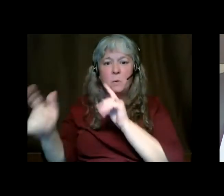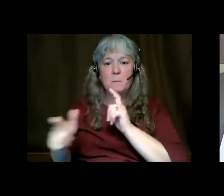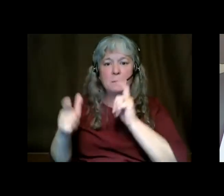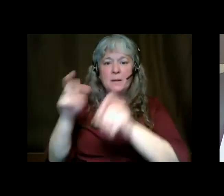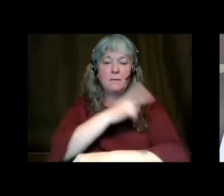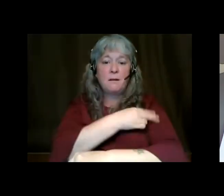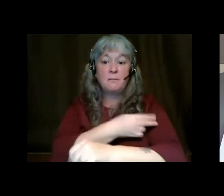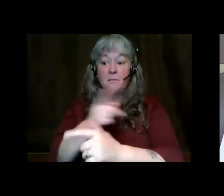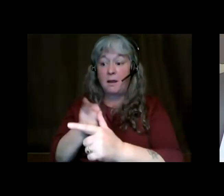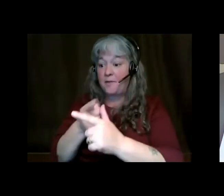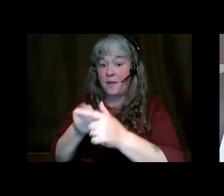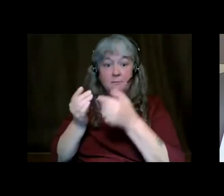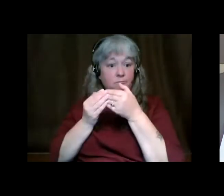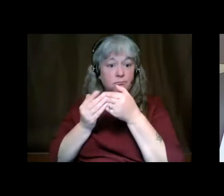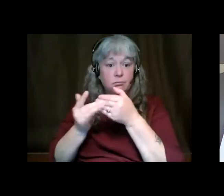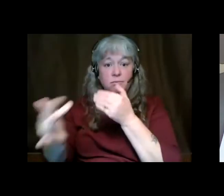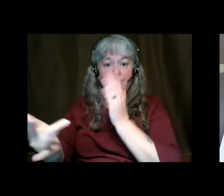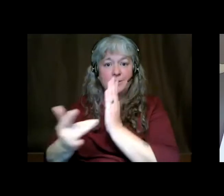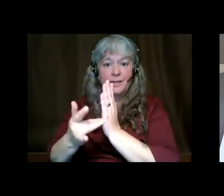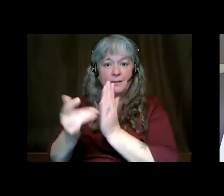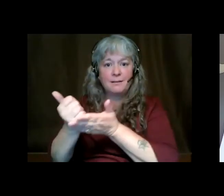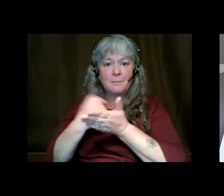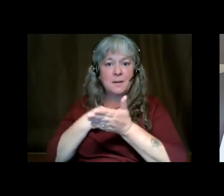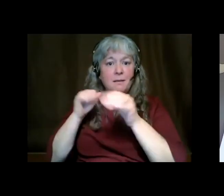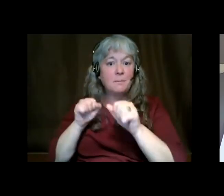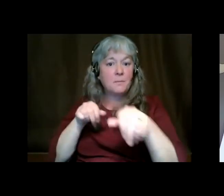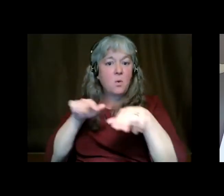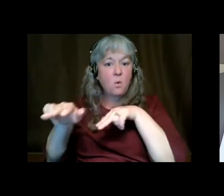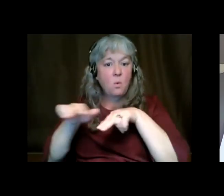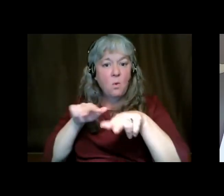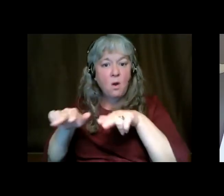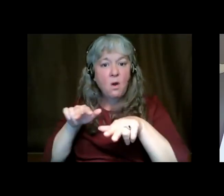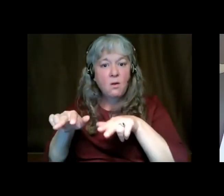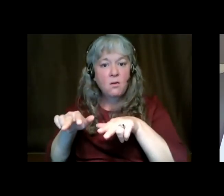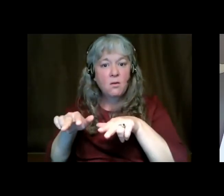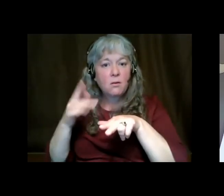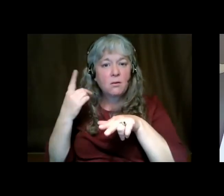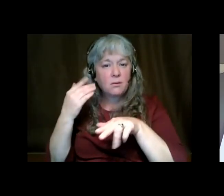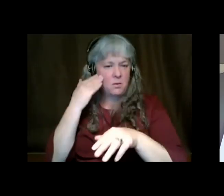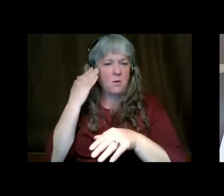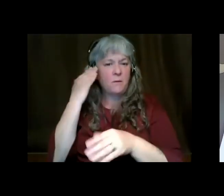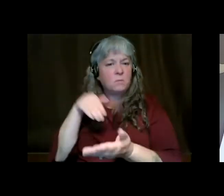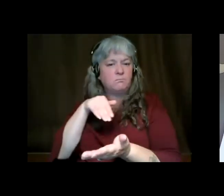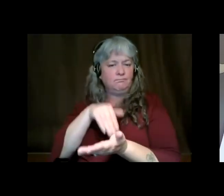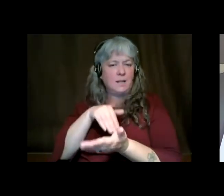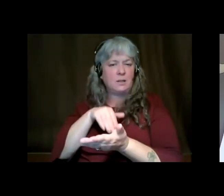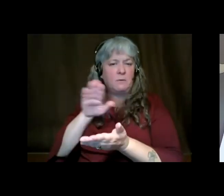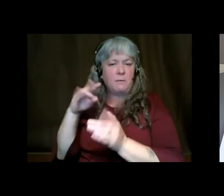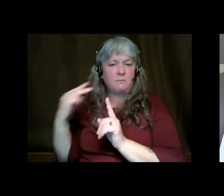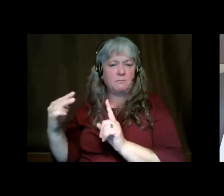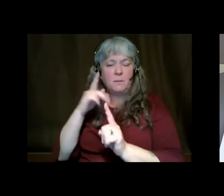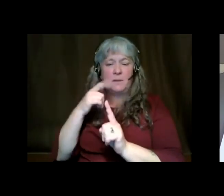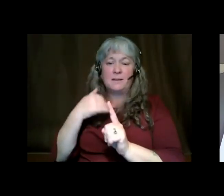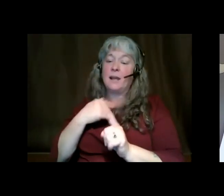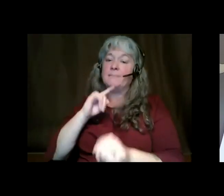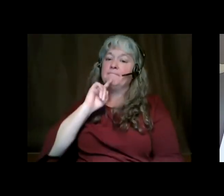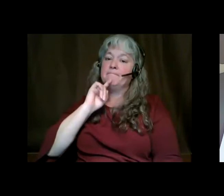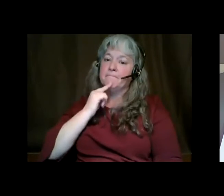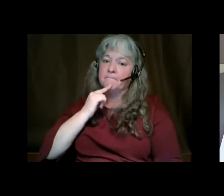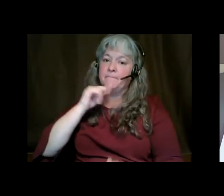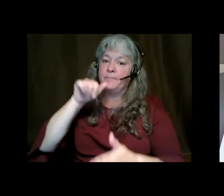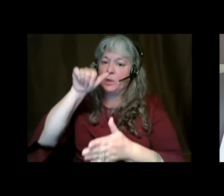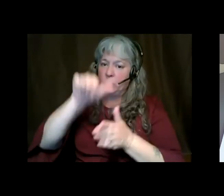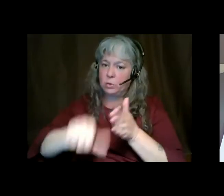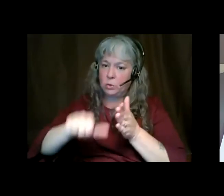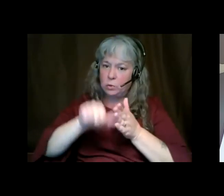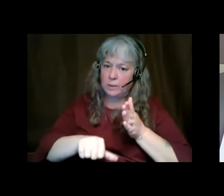technology enabled me to be able to walk from a medical standpoint because I had significant surgeries